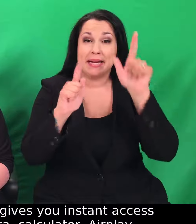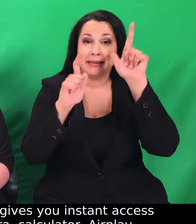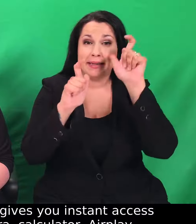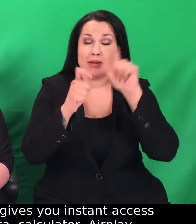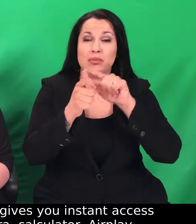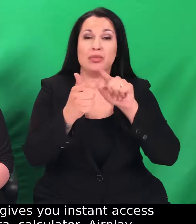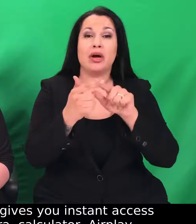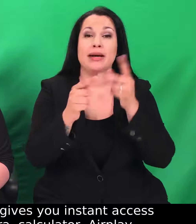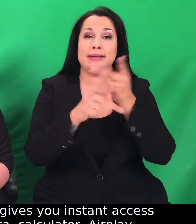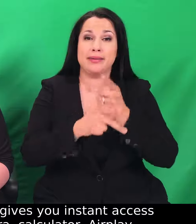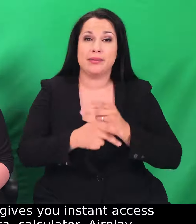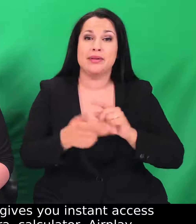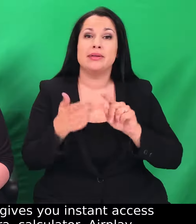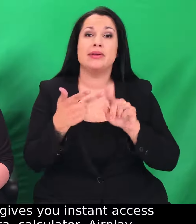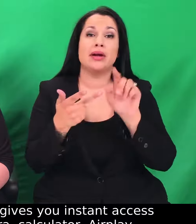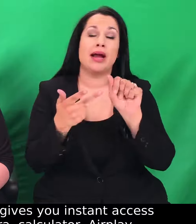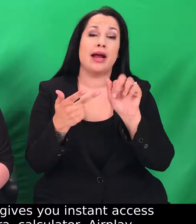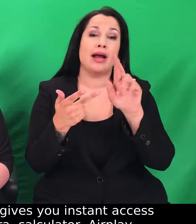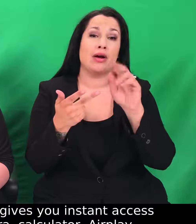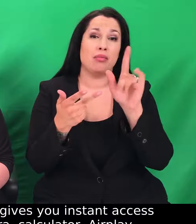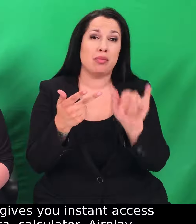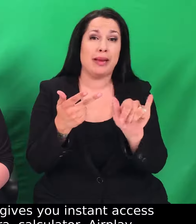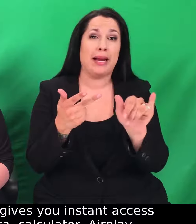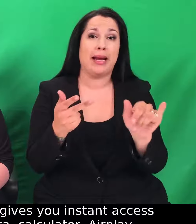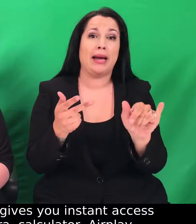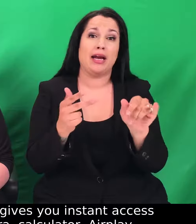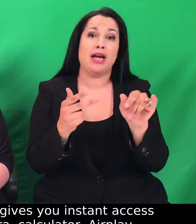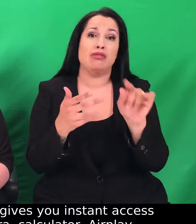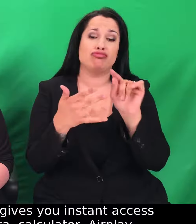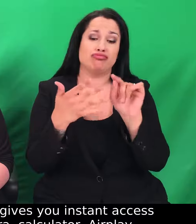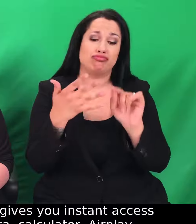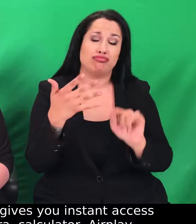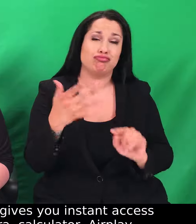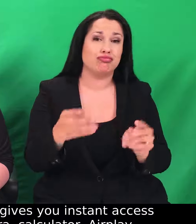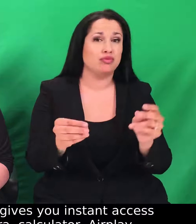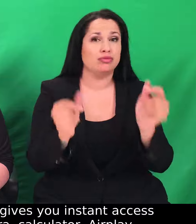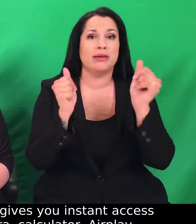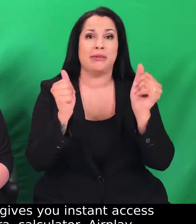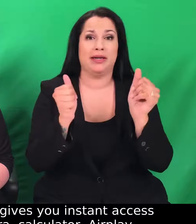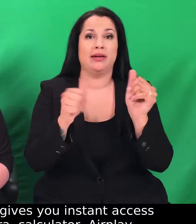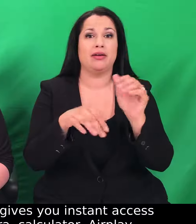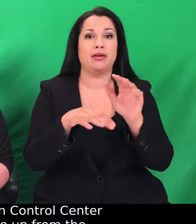calculator, AirPlay, and more, all on your iOS device.